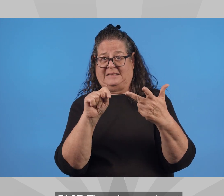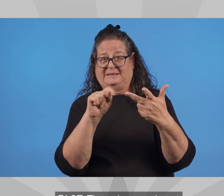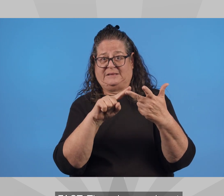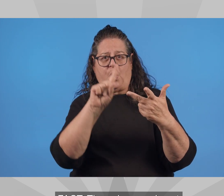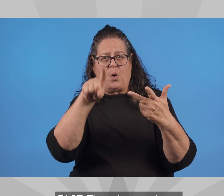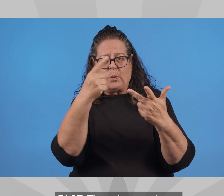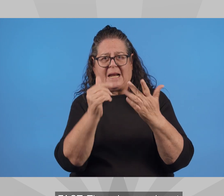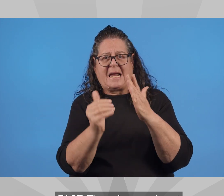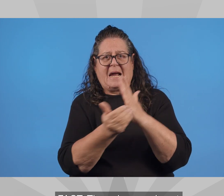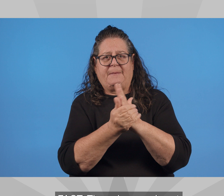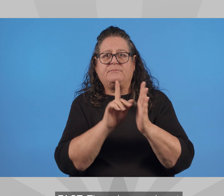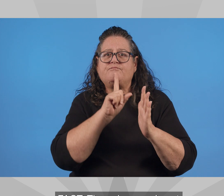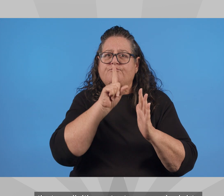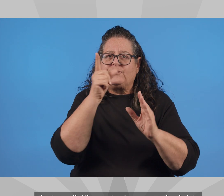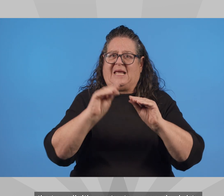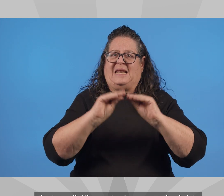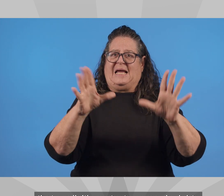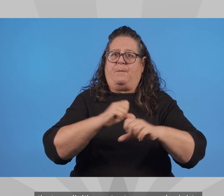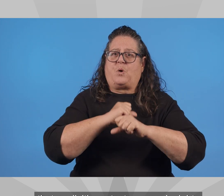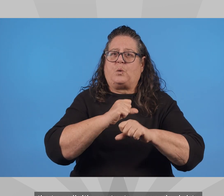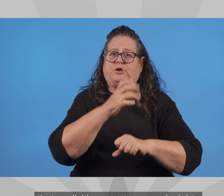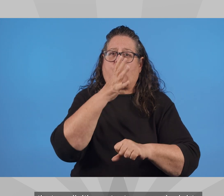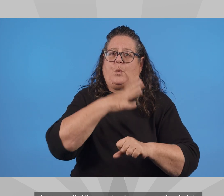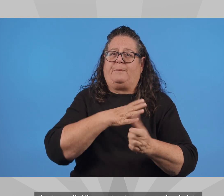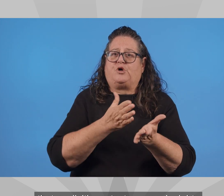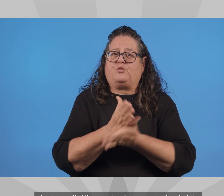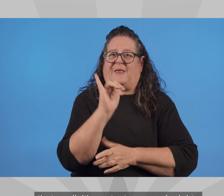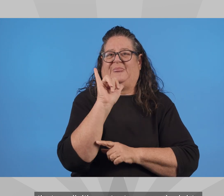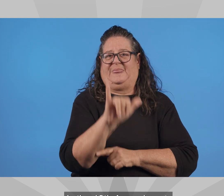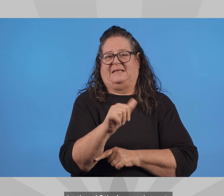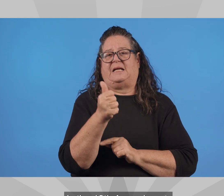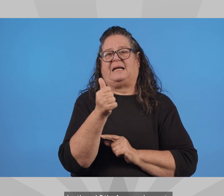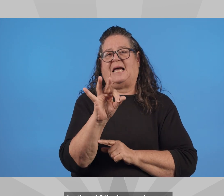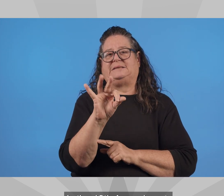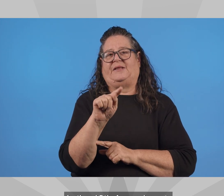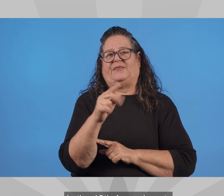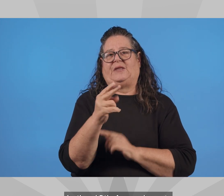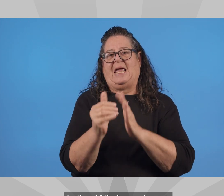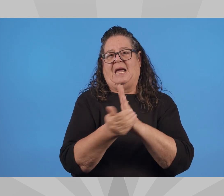Fact: the only amendment that explicitly protects women's rights is the 19th Amendment.